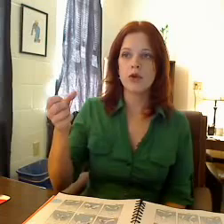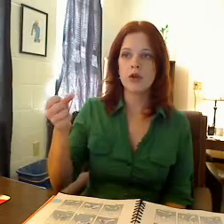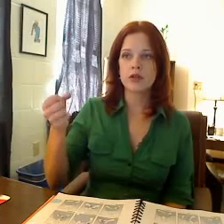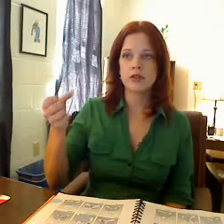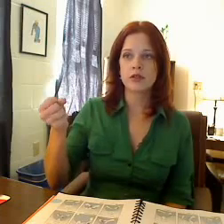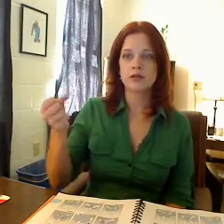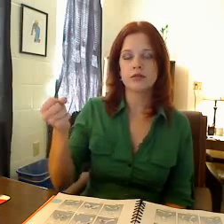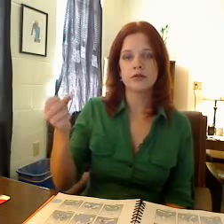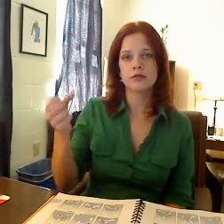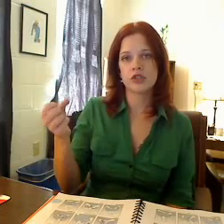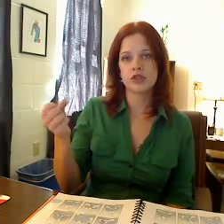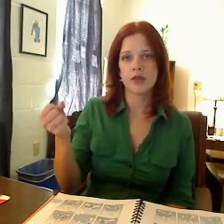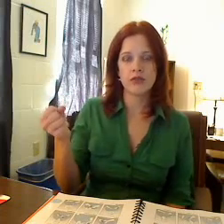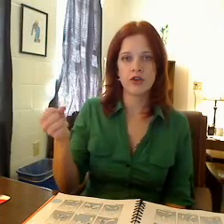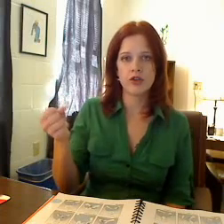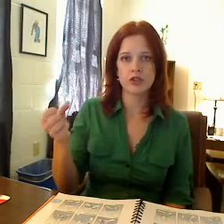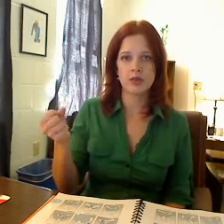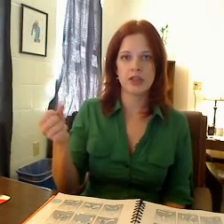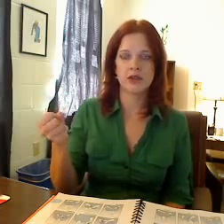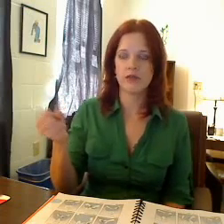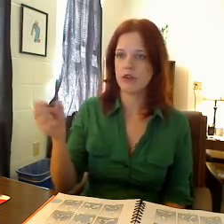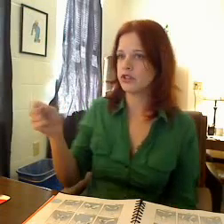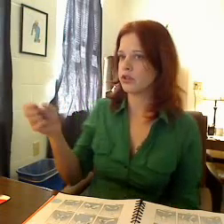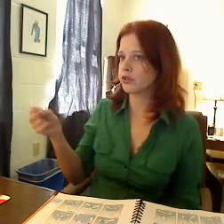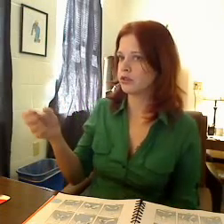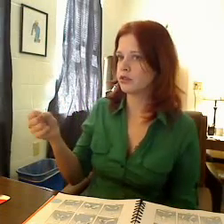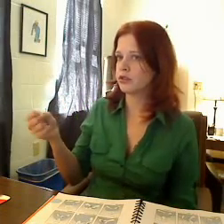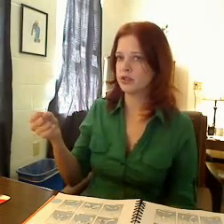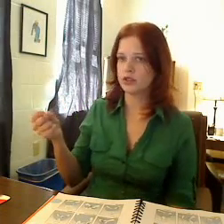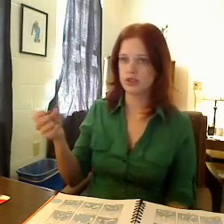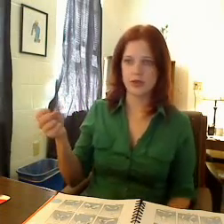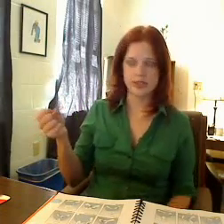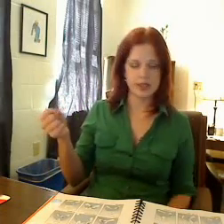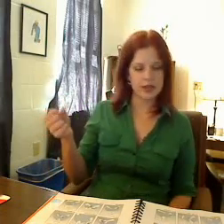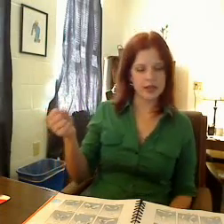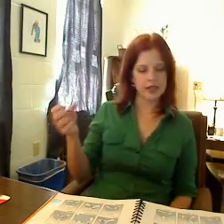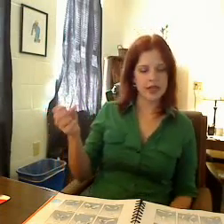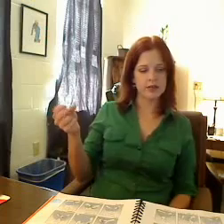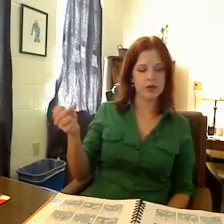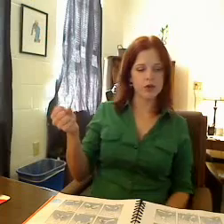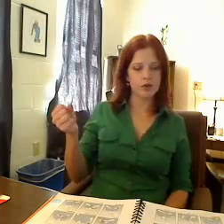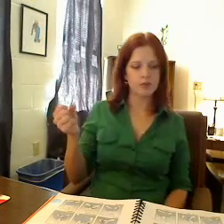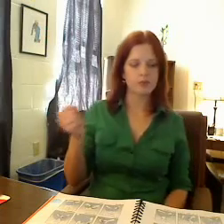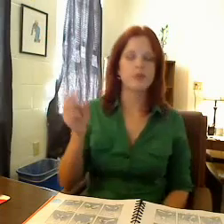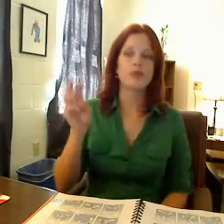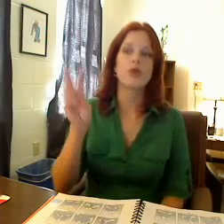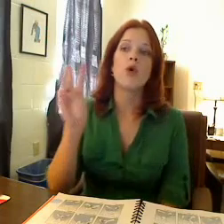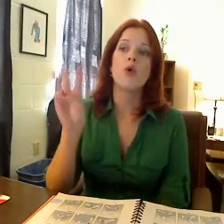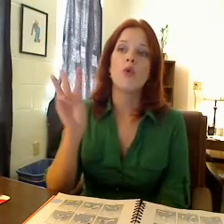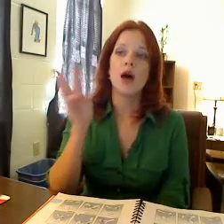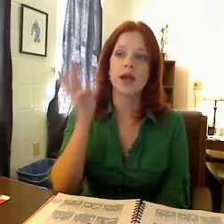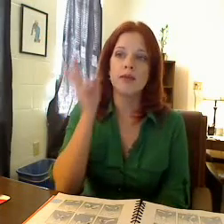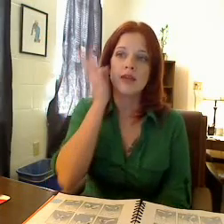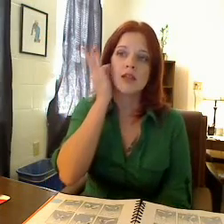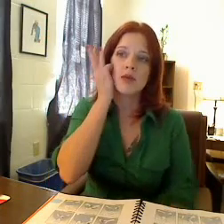Milk. It's just right in your neutral space, right in front of your shoulder. Just squeezing an S hand. Milk. Wine. Make a W